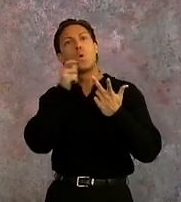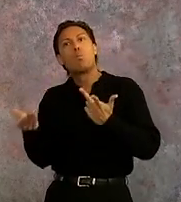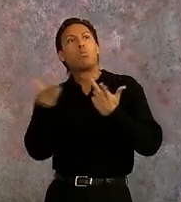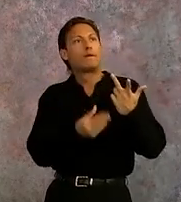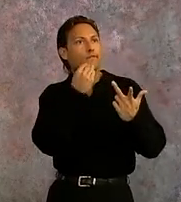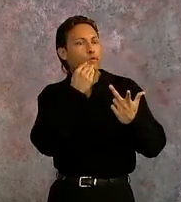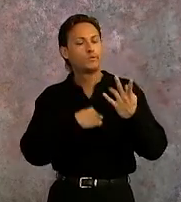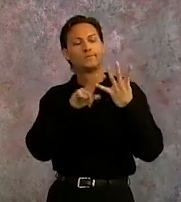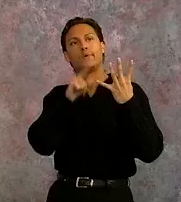menu preparation,